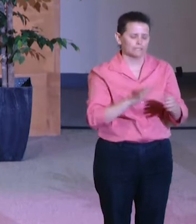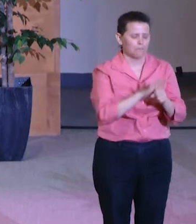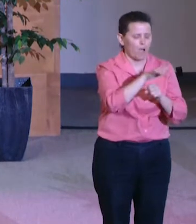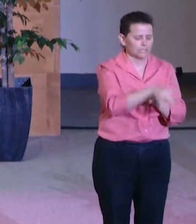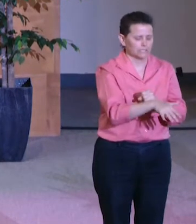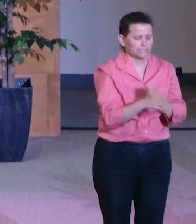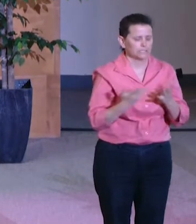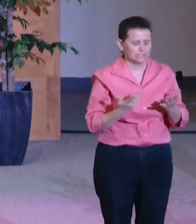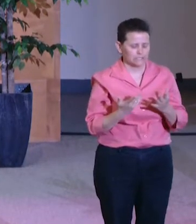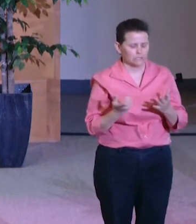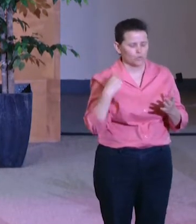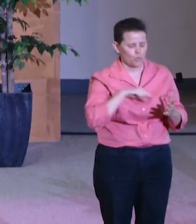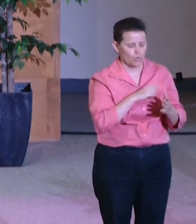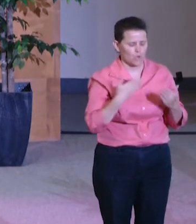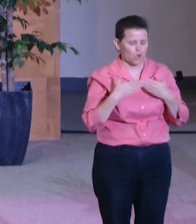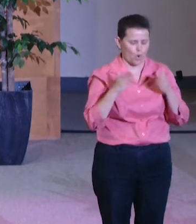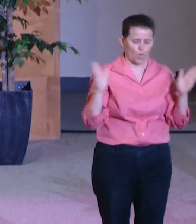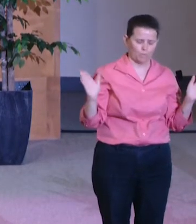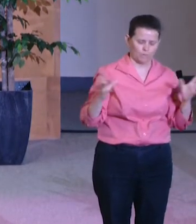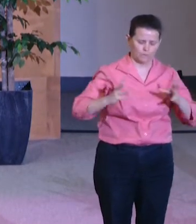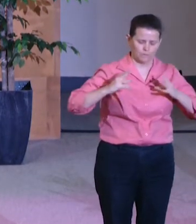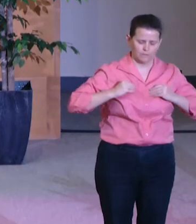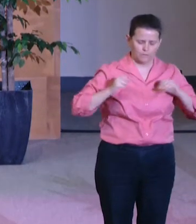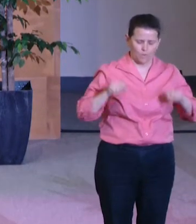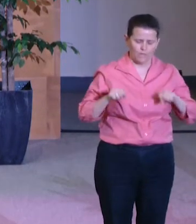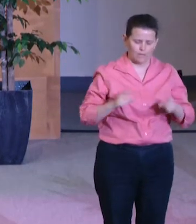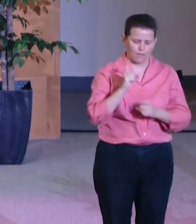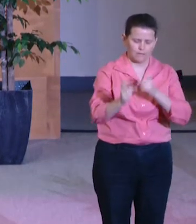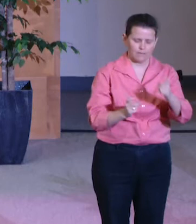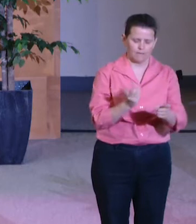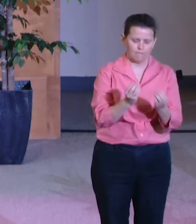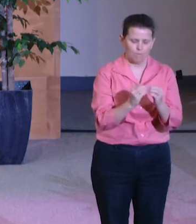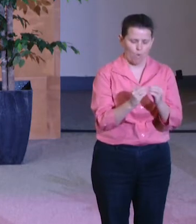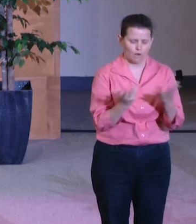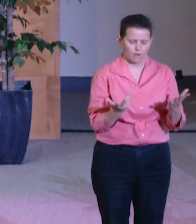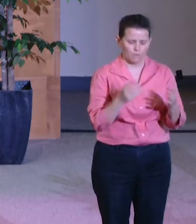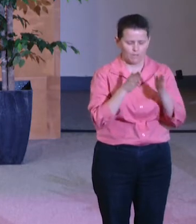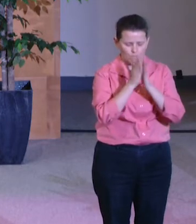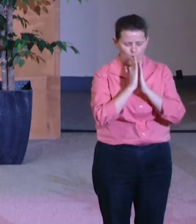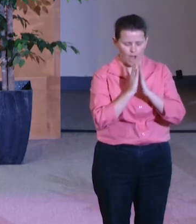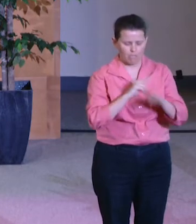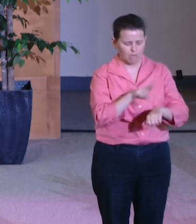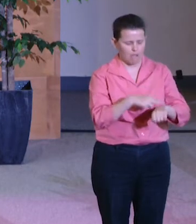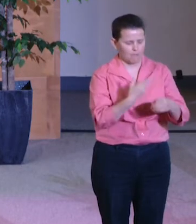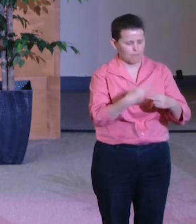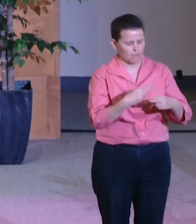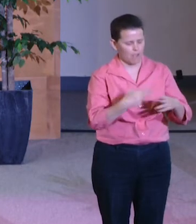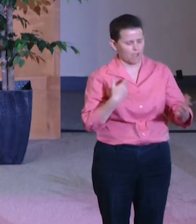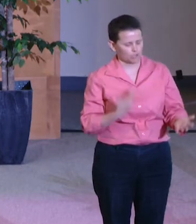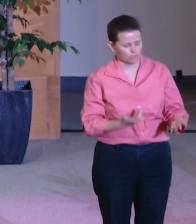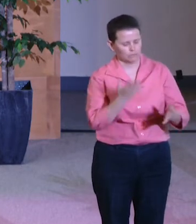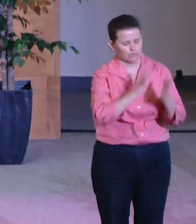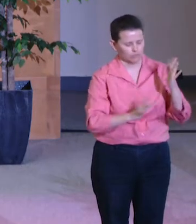We open ourselves up to receive more so that we can give more. We pray all of this and more in the name and the nature of Jesus, the indwelling Christ. And so it